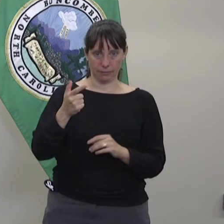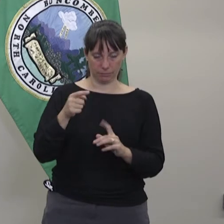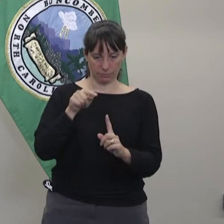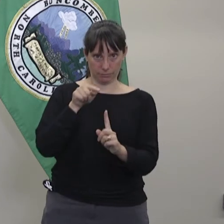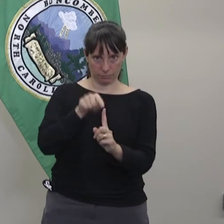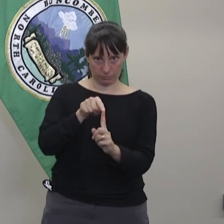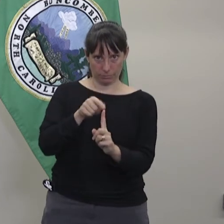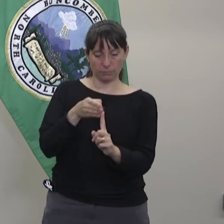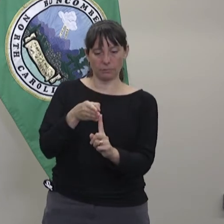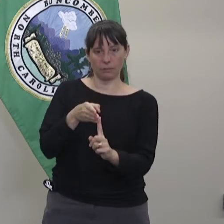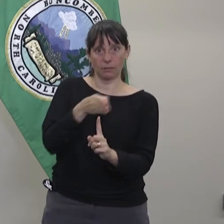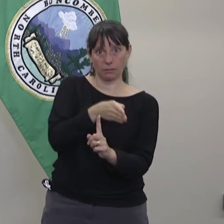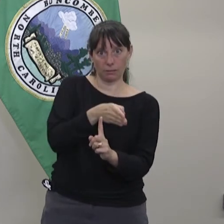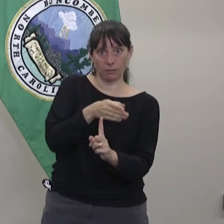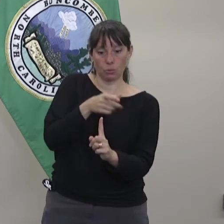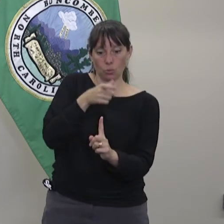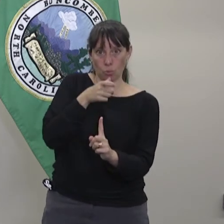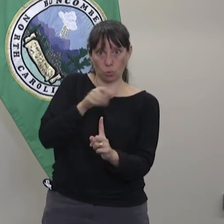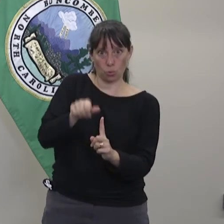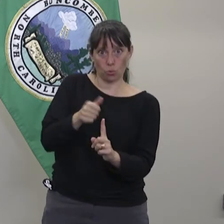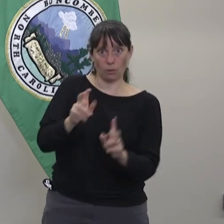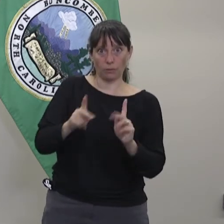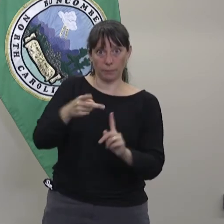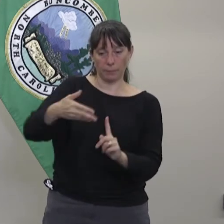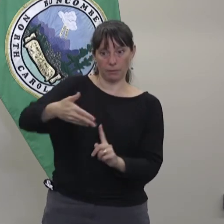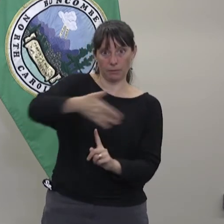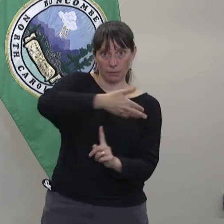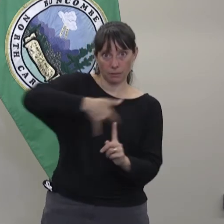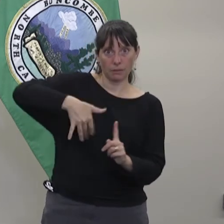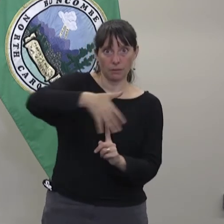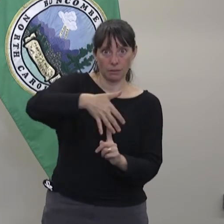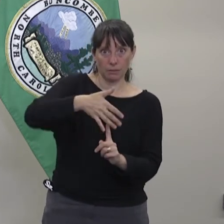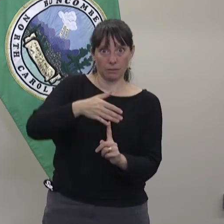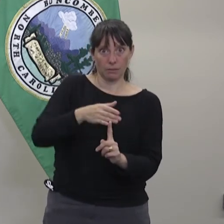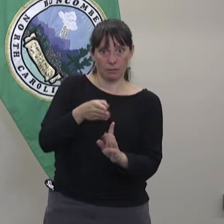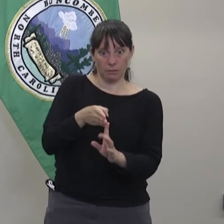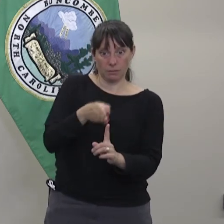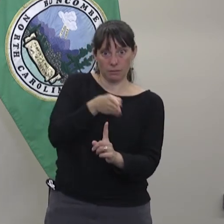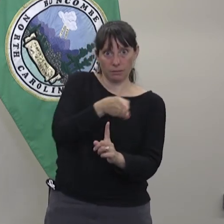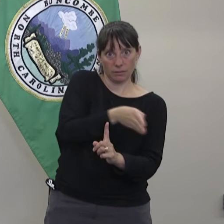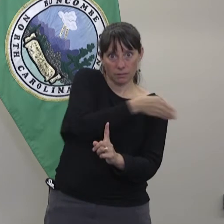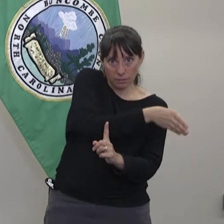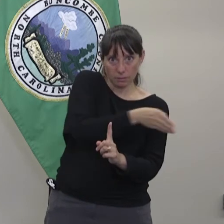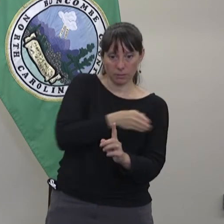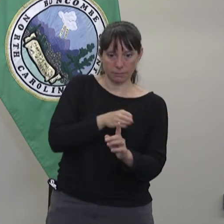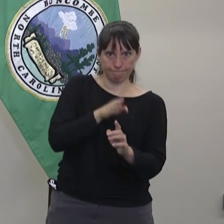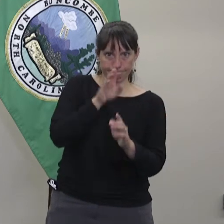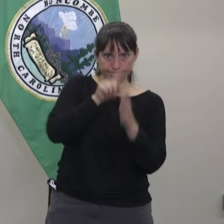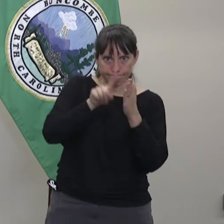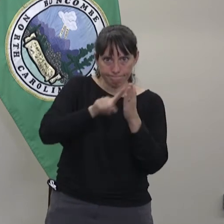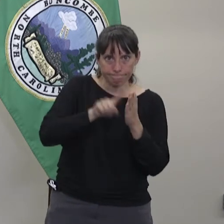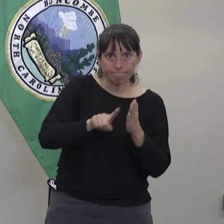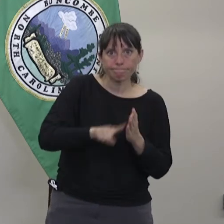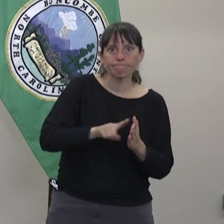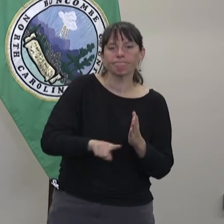individual. Contact tracing is very important to stopping the spread of virus in our